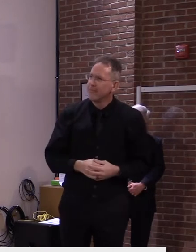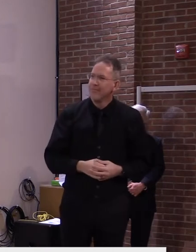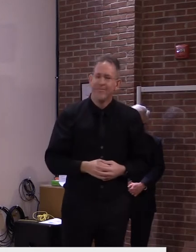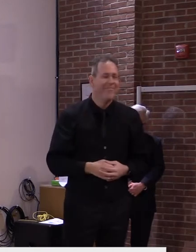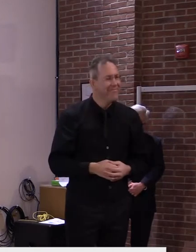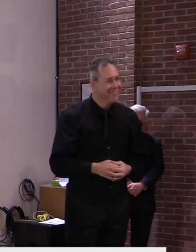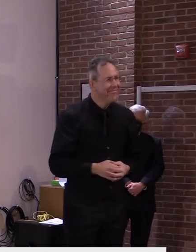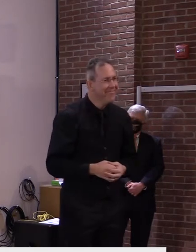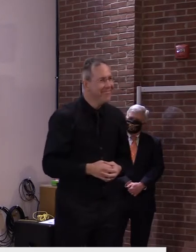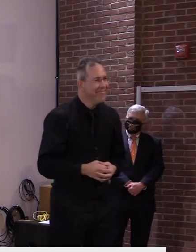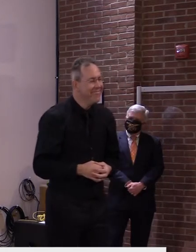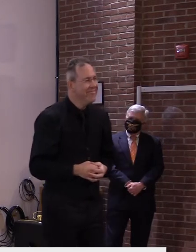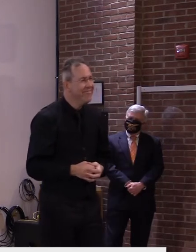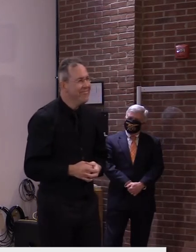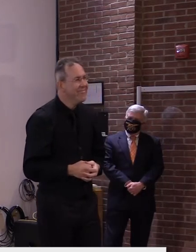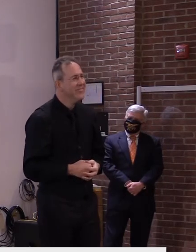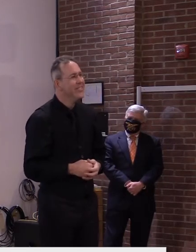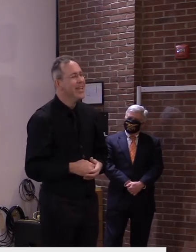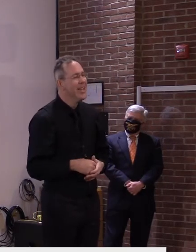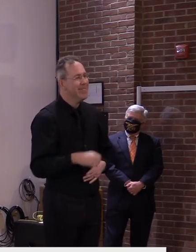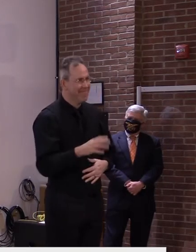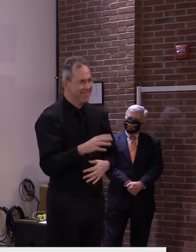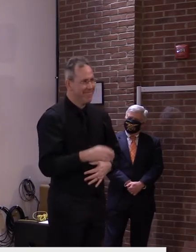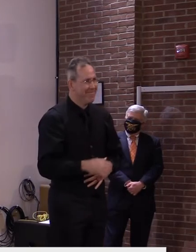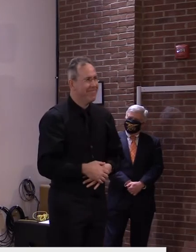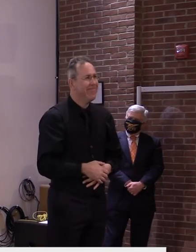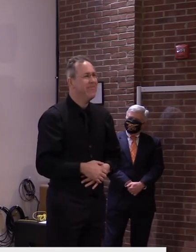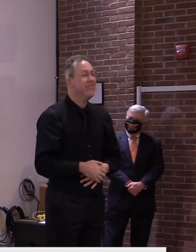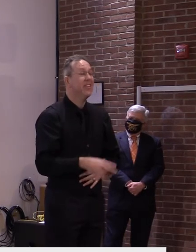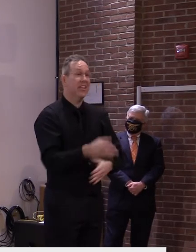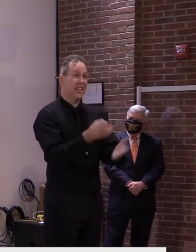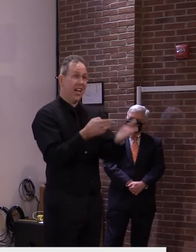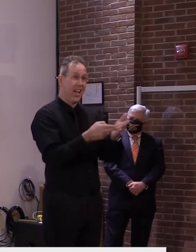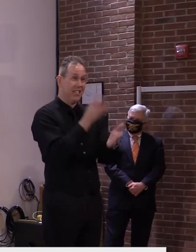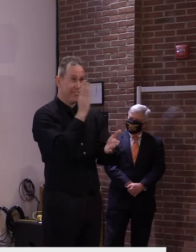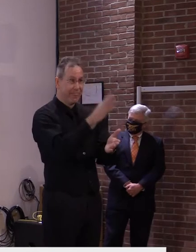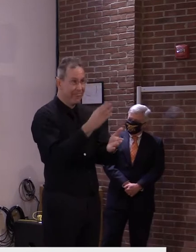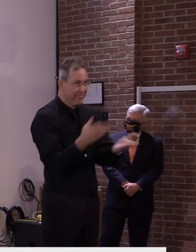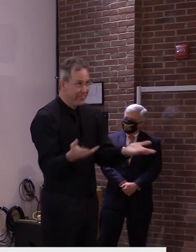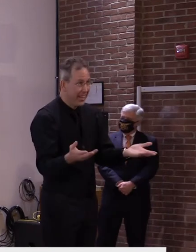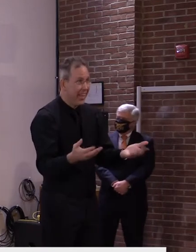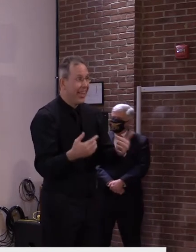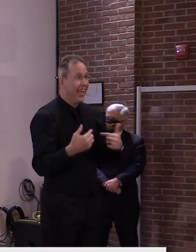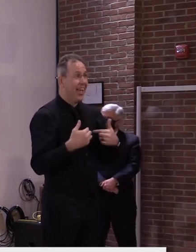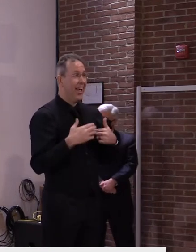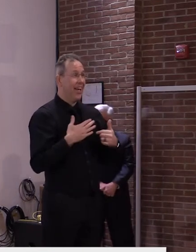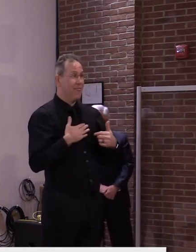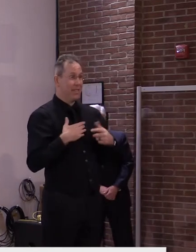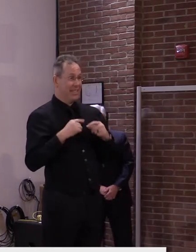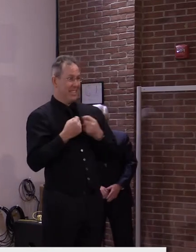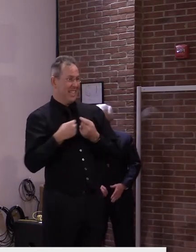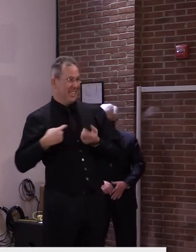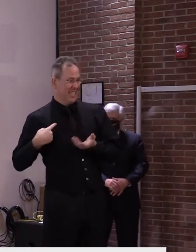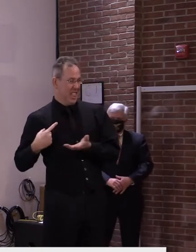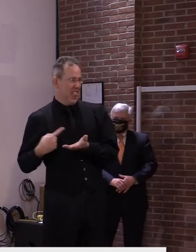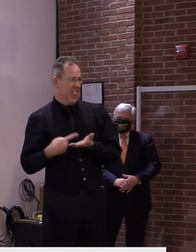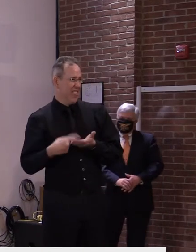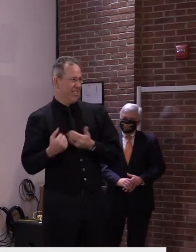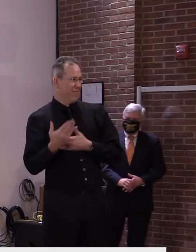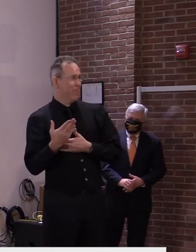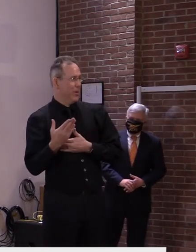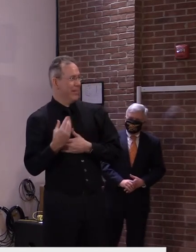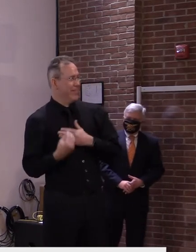I can tell you quite candidly that the entire governor's leadership team discussed that issue just this morning.